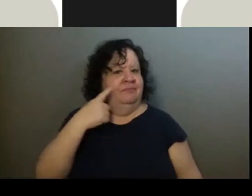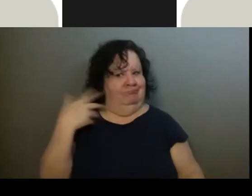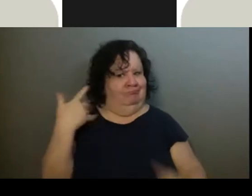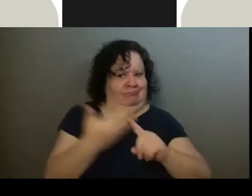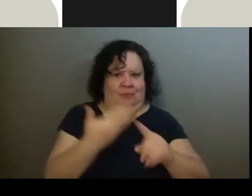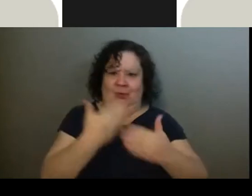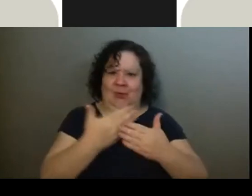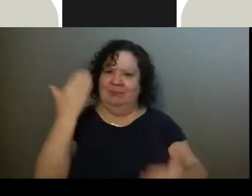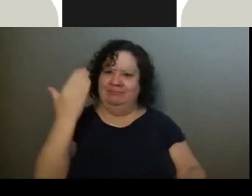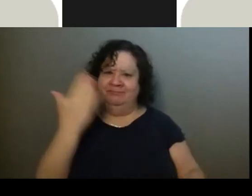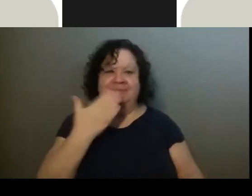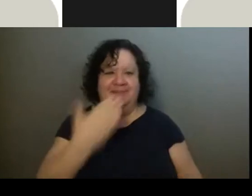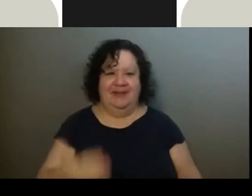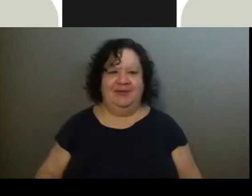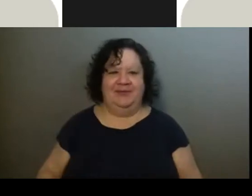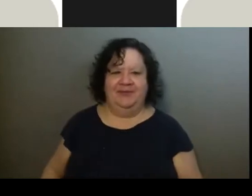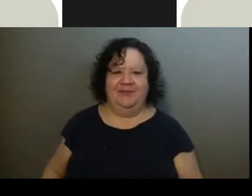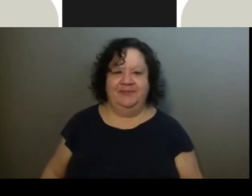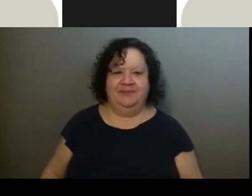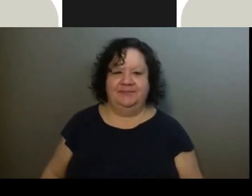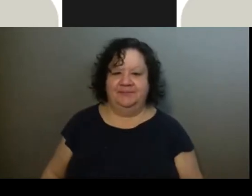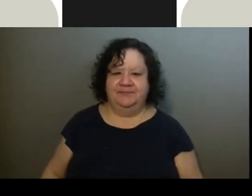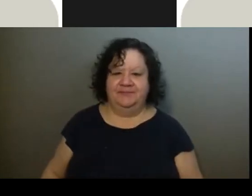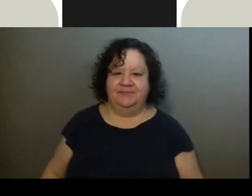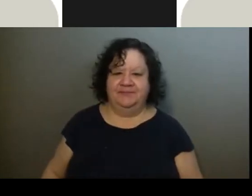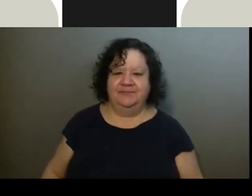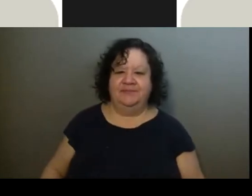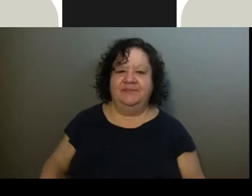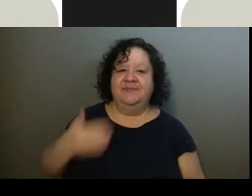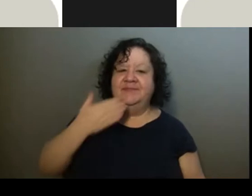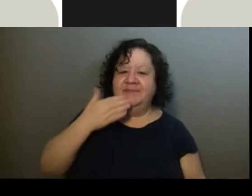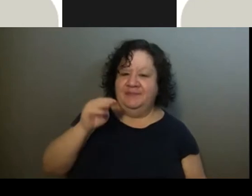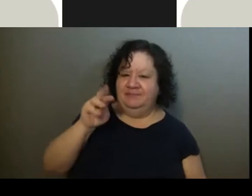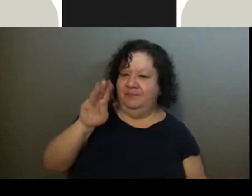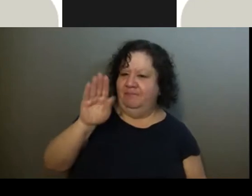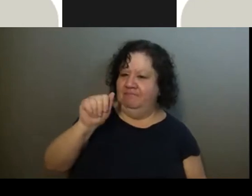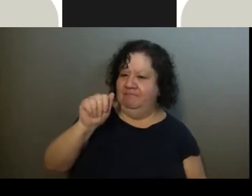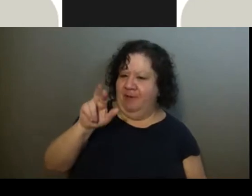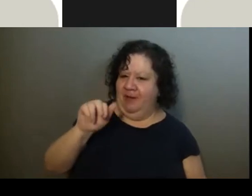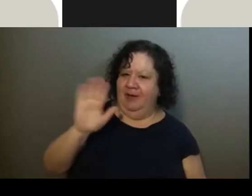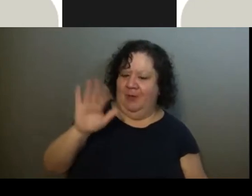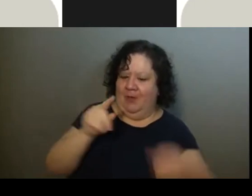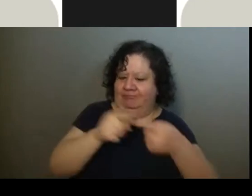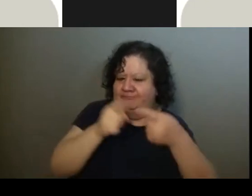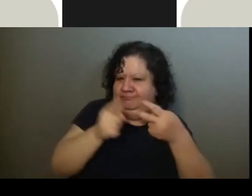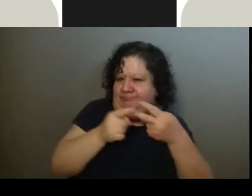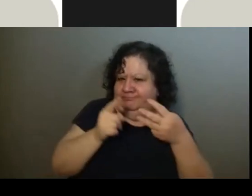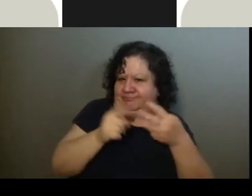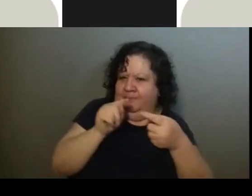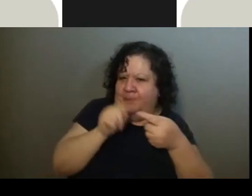Thank you, Mr. Barry, for those three questions. Lead time to early warning, capacity building, and